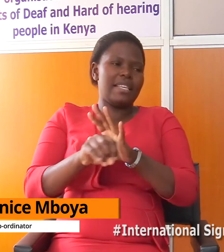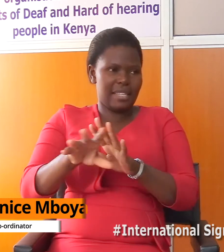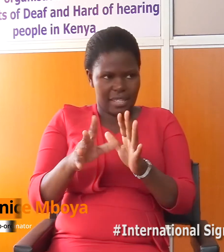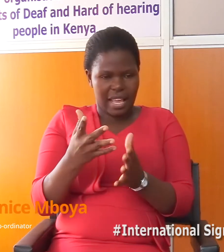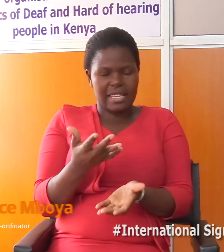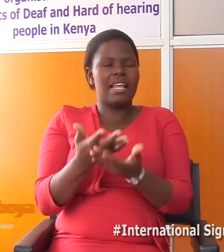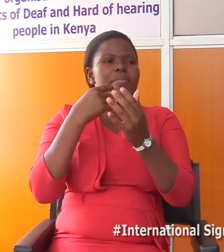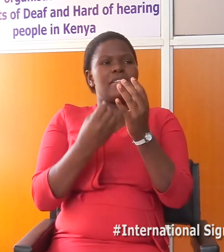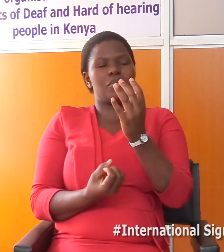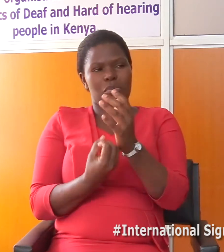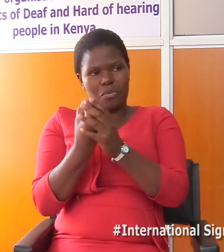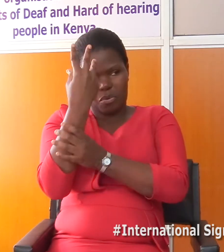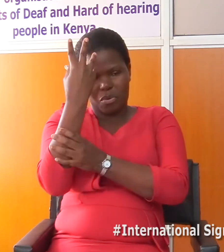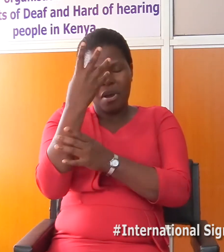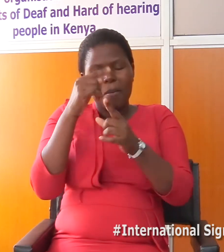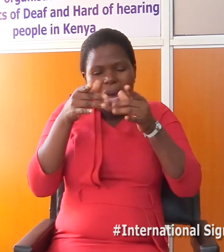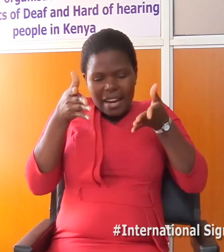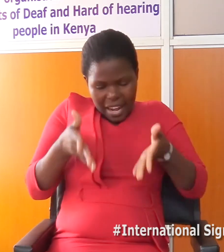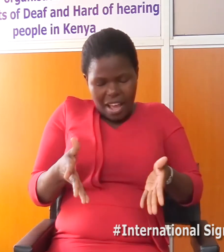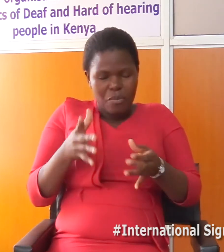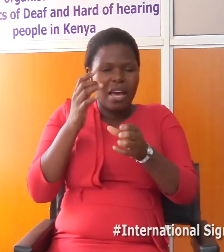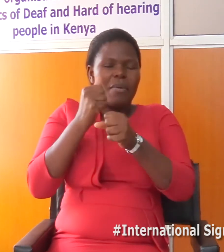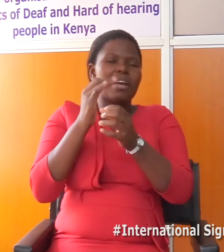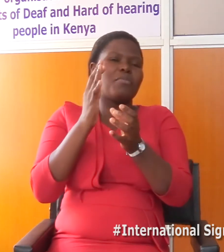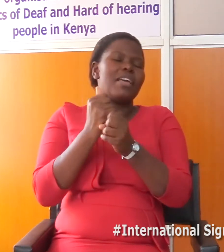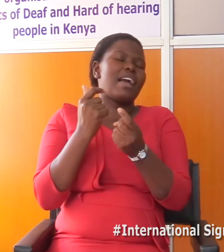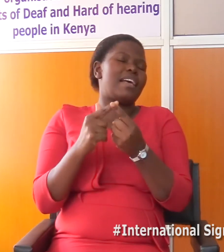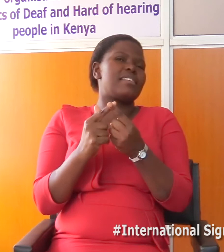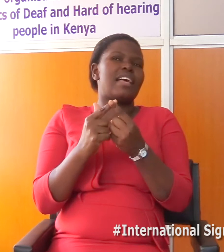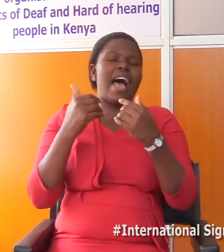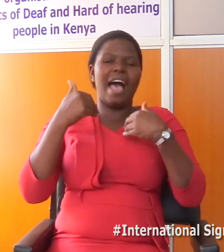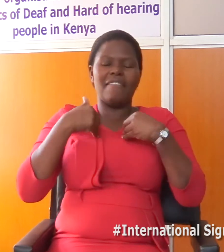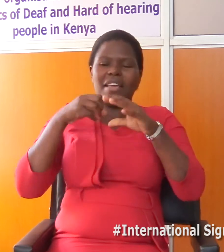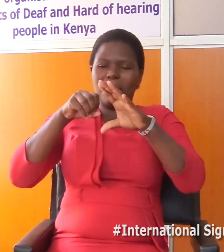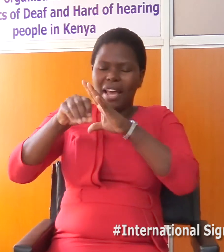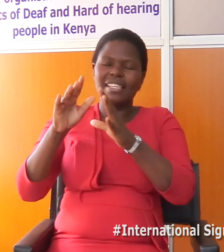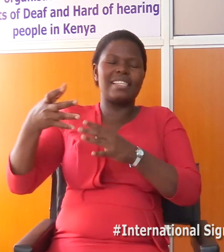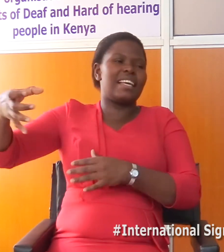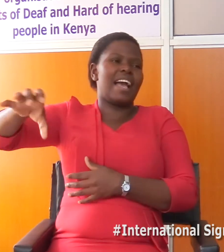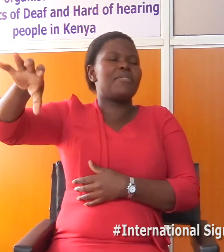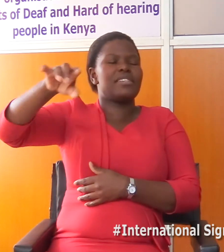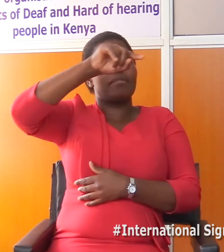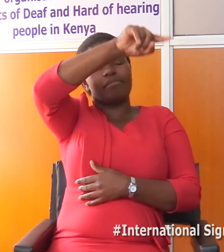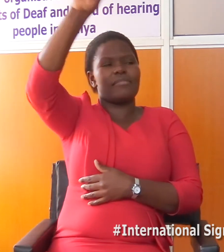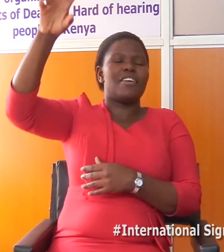all this association were made up through to grow. But now also we are working, having branches every